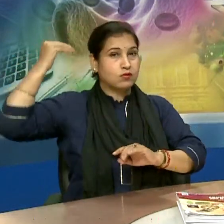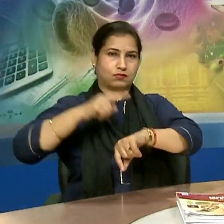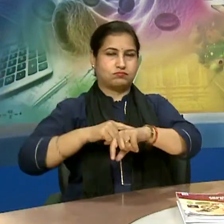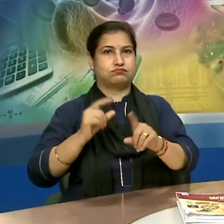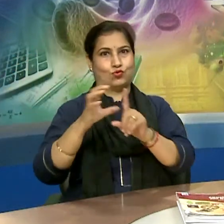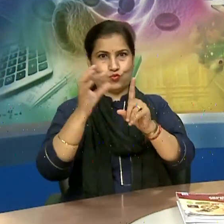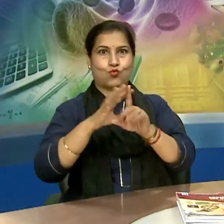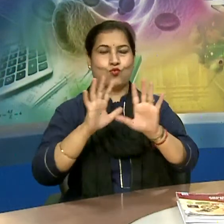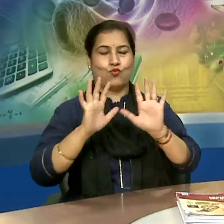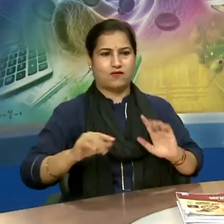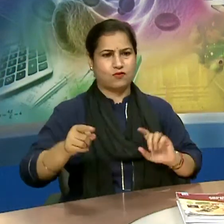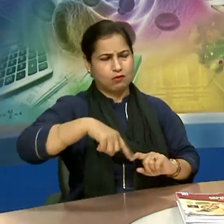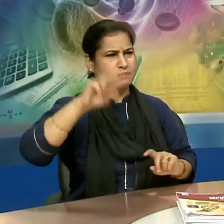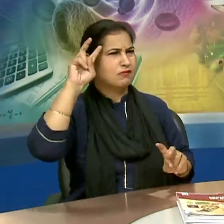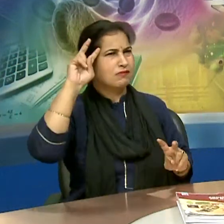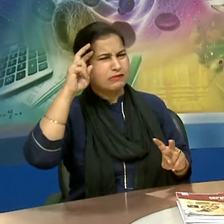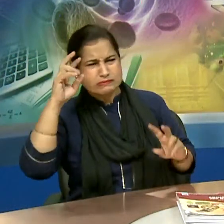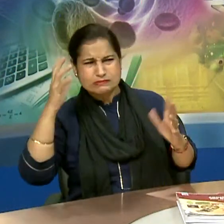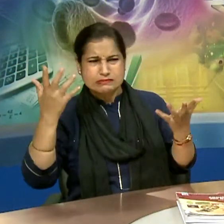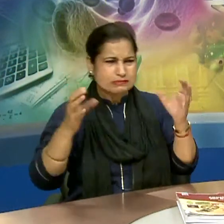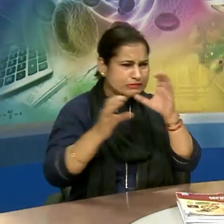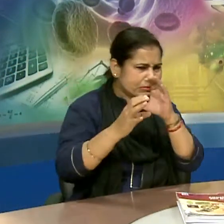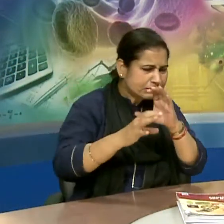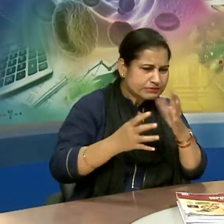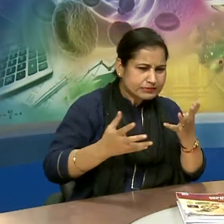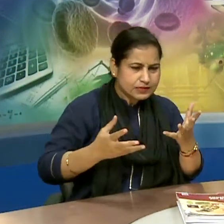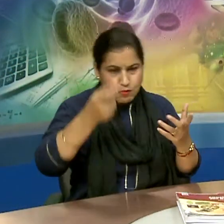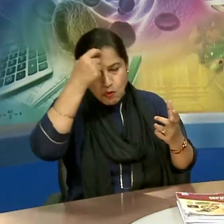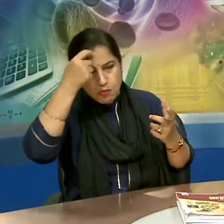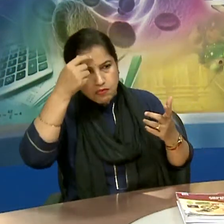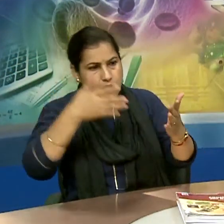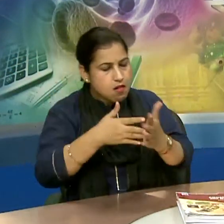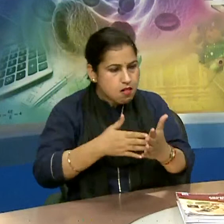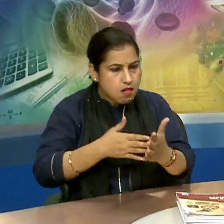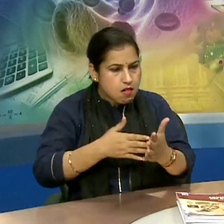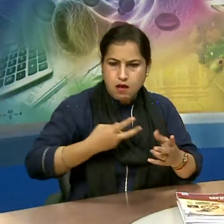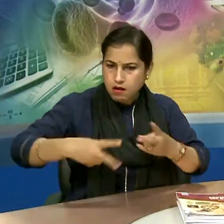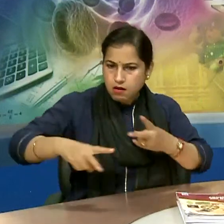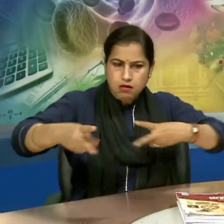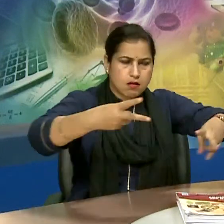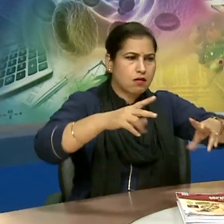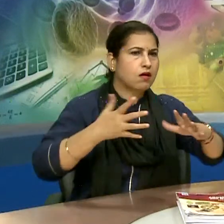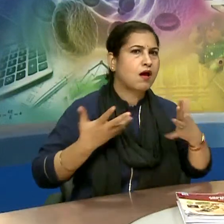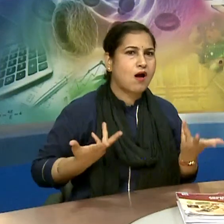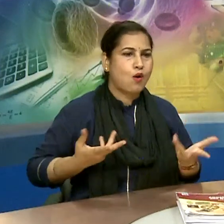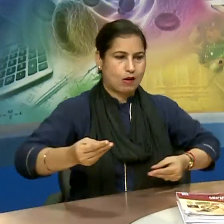This created problem in trade between